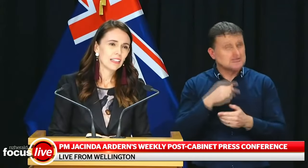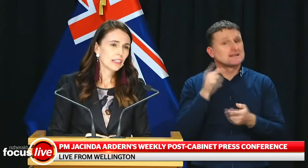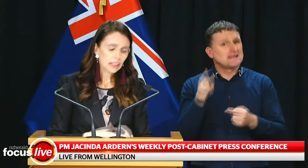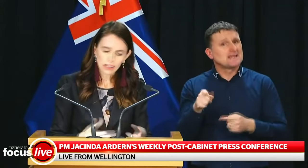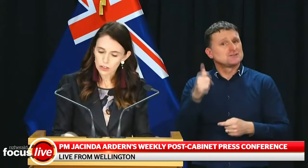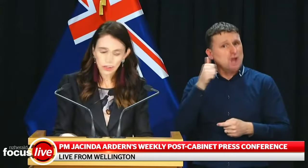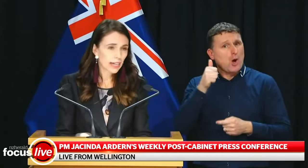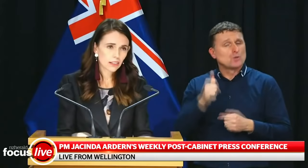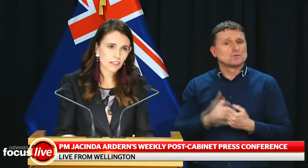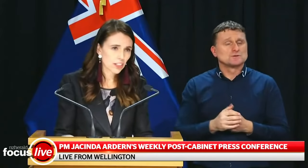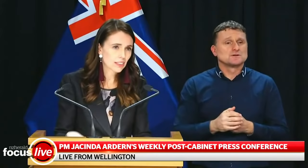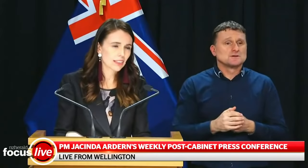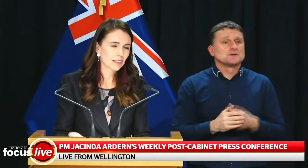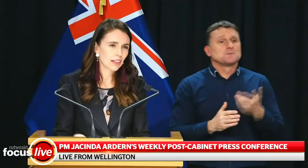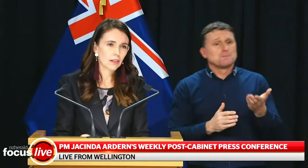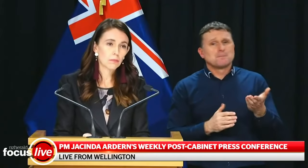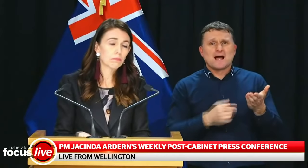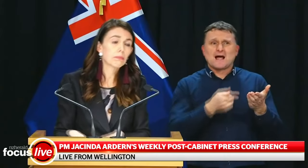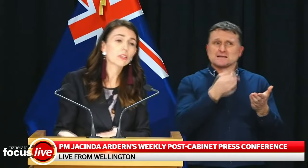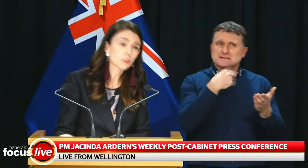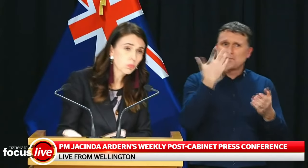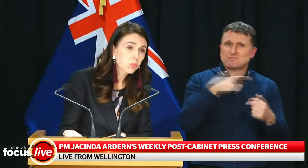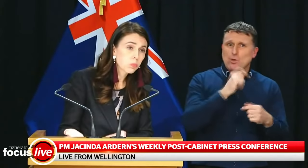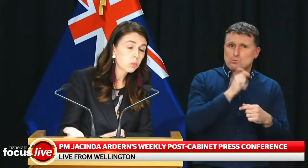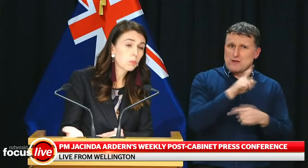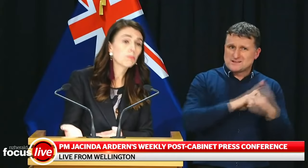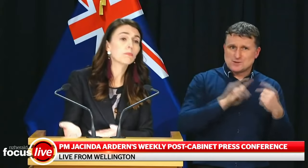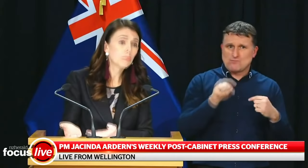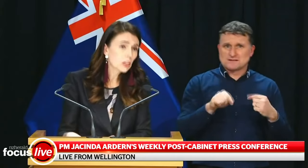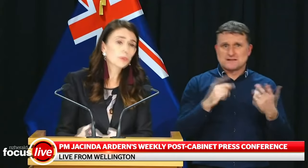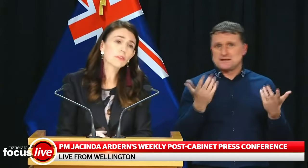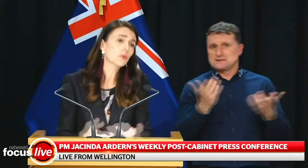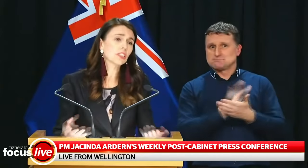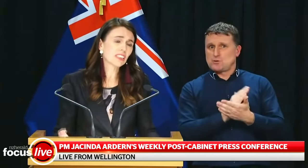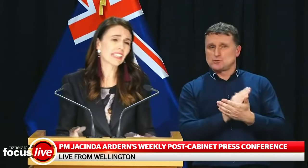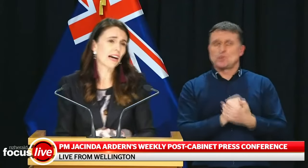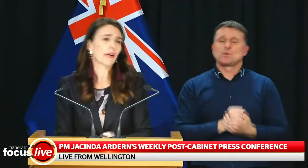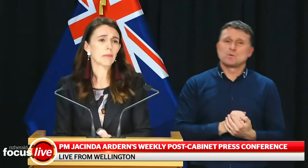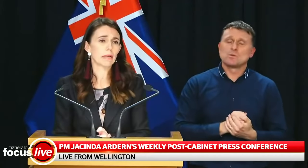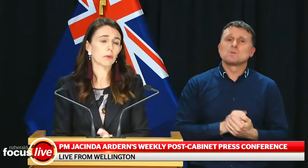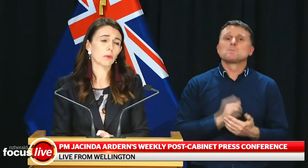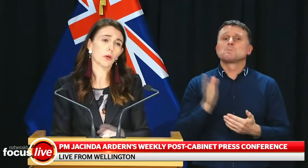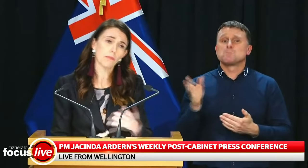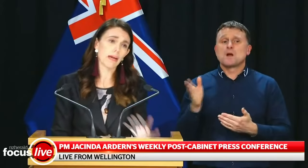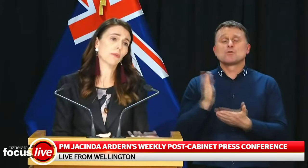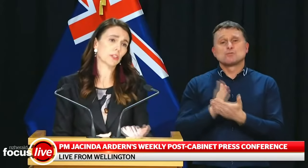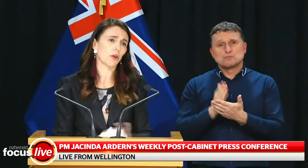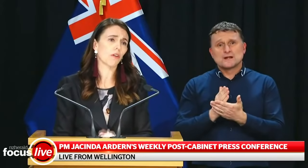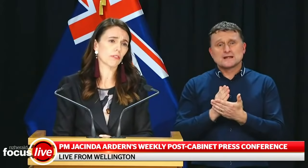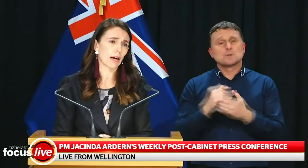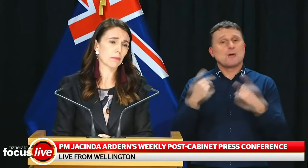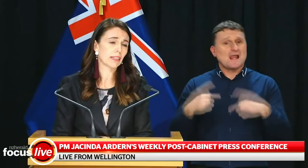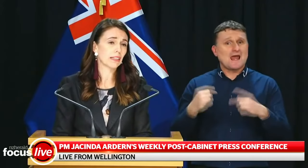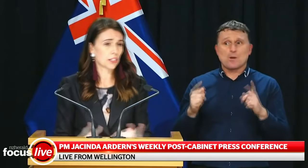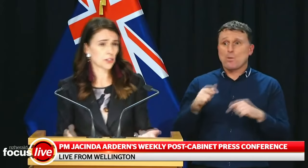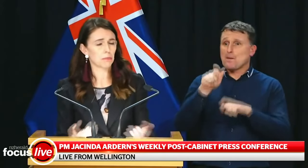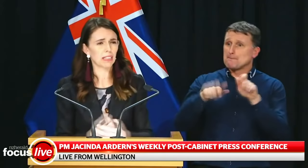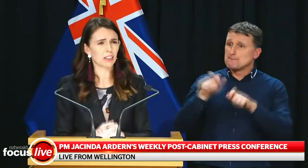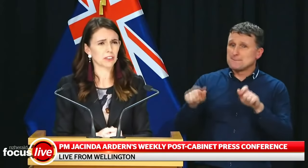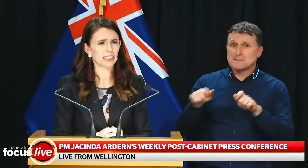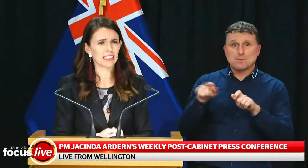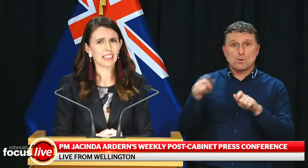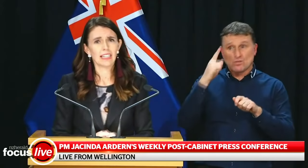the proposed. Yeah, look, as I've just be careful about it because it was still part of the discussion. Because we're of course still allowing people who may wish to offer up that